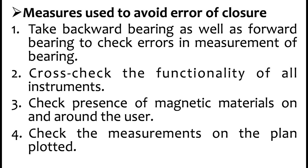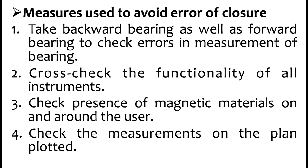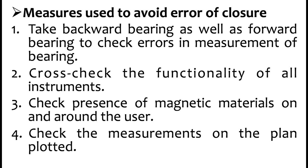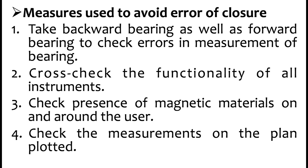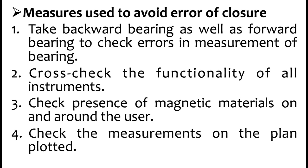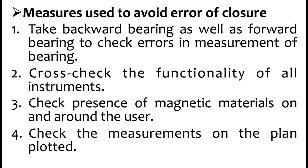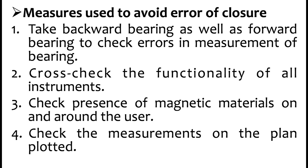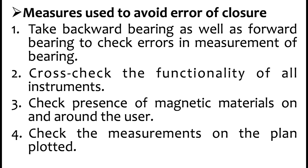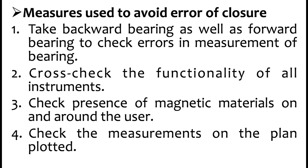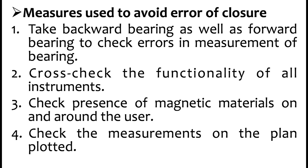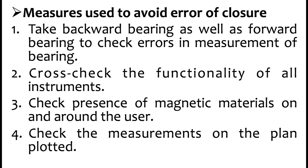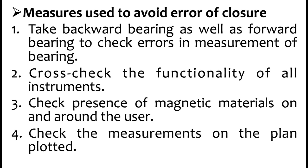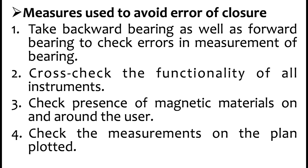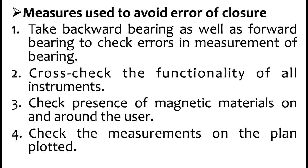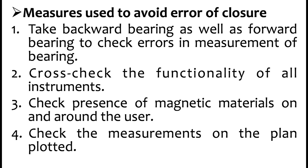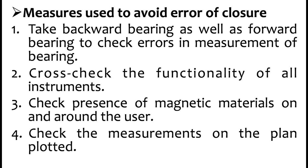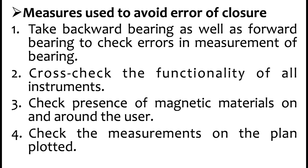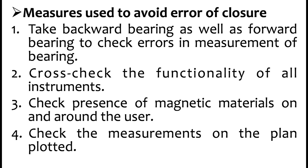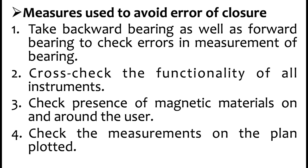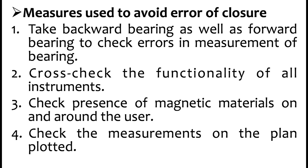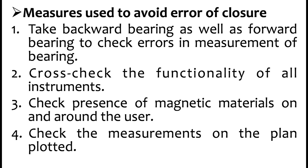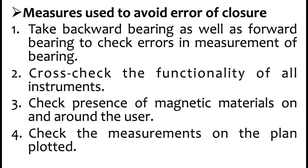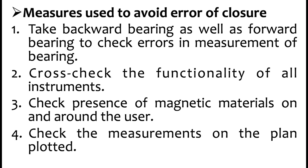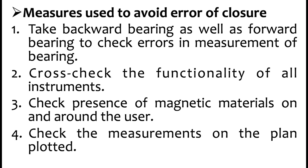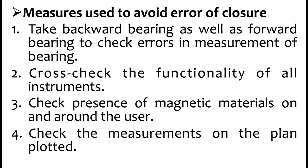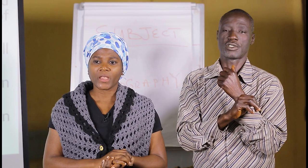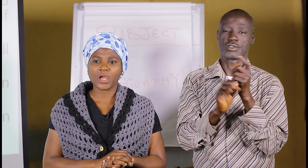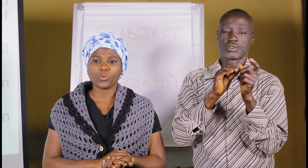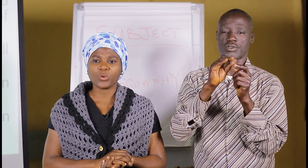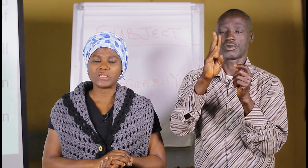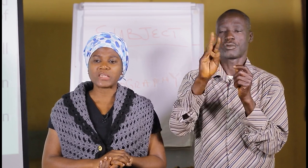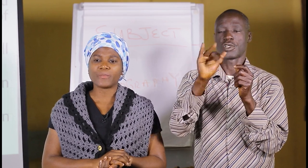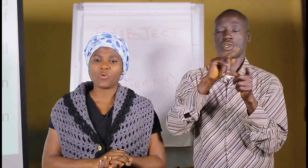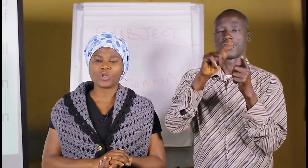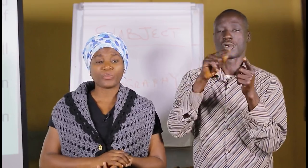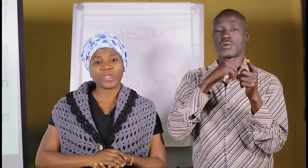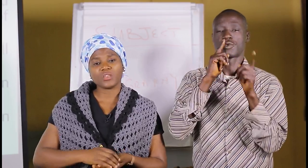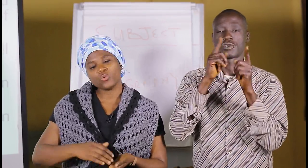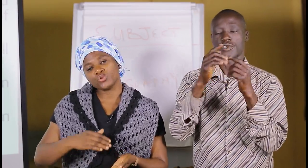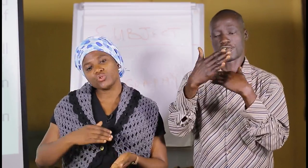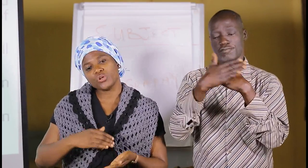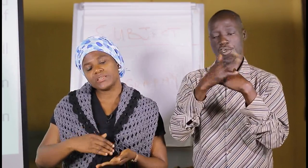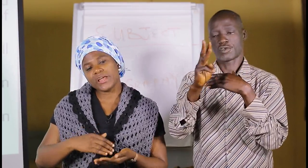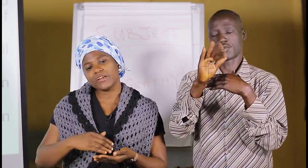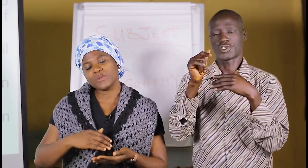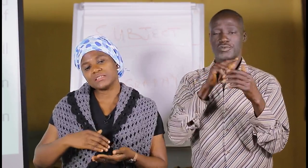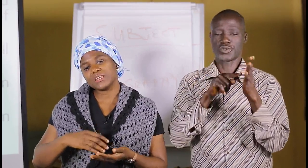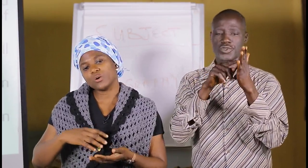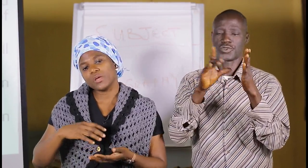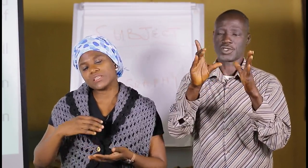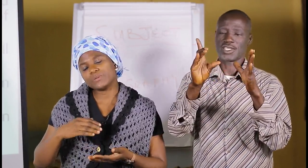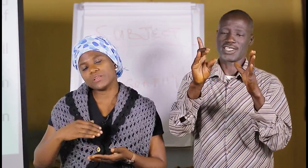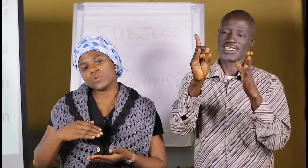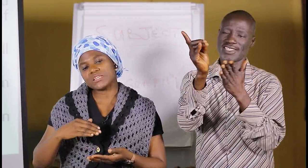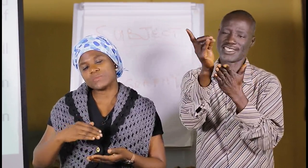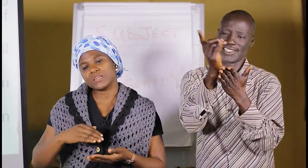to check errors in measurements of bearing. Now, when we say backward bearing, we'll show you a diagram later that